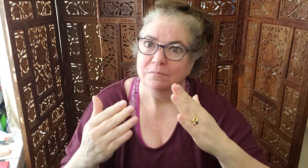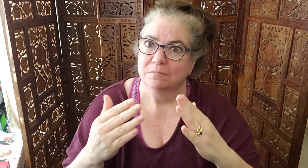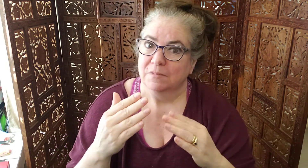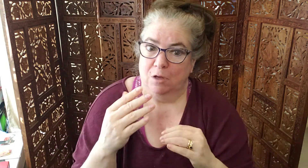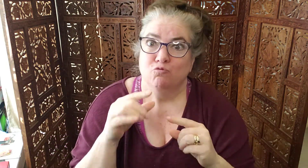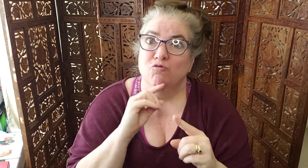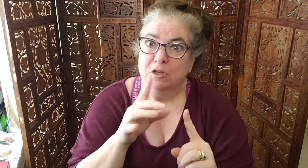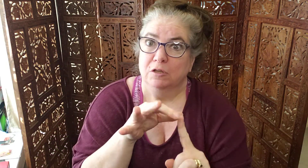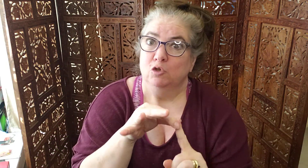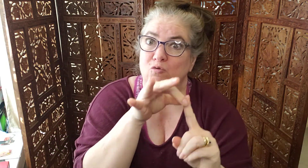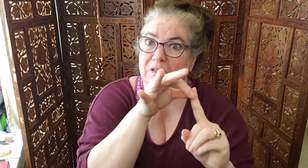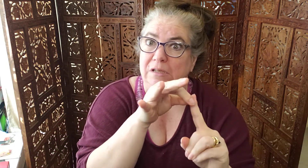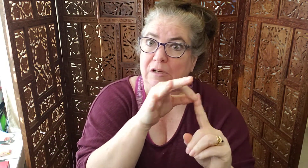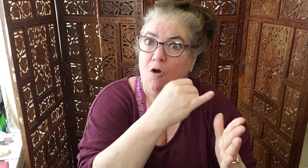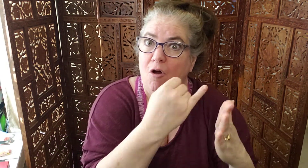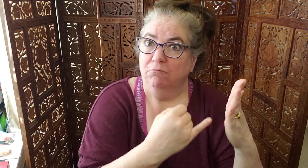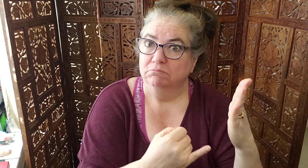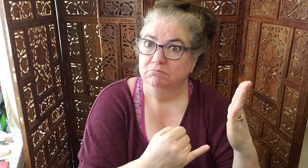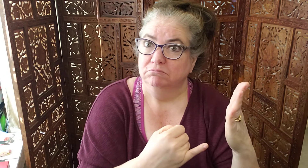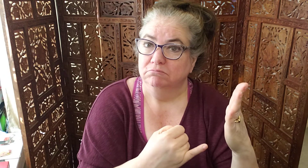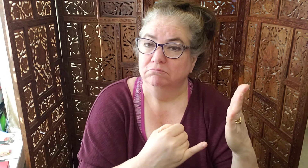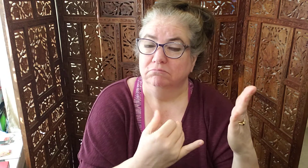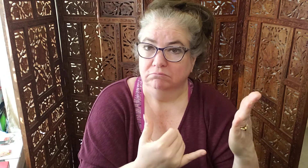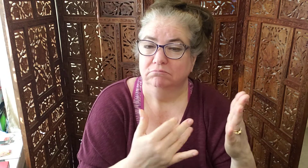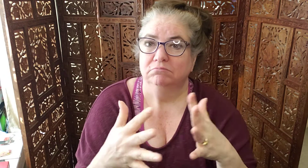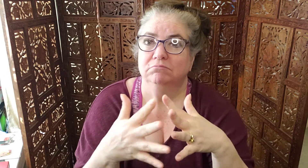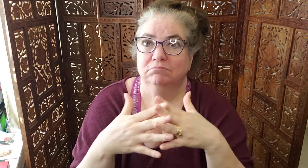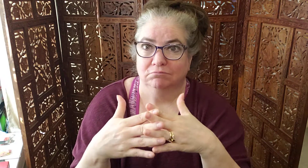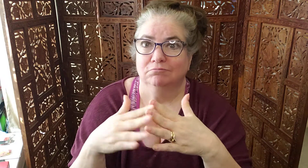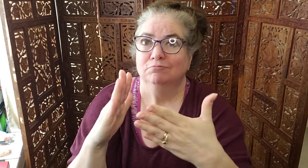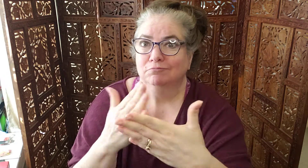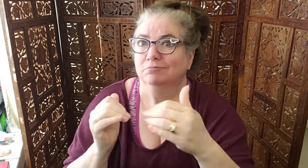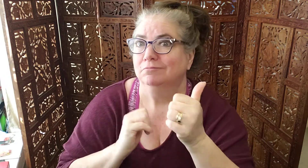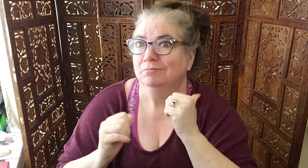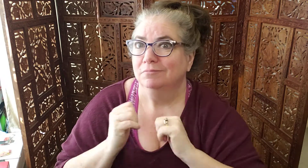musical.